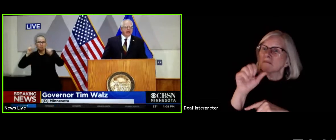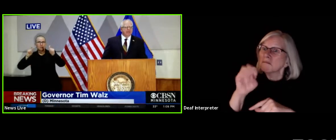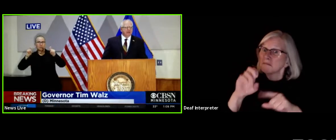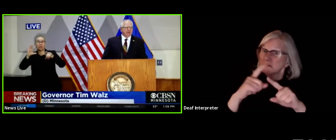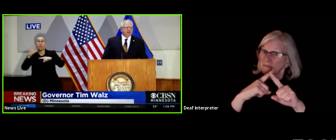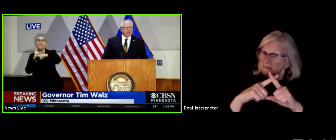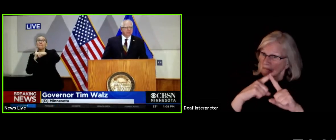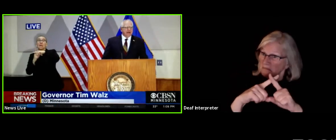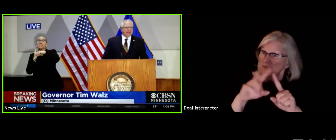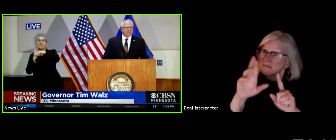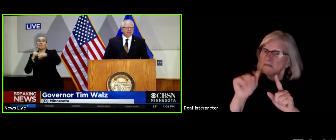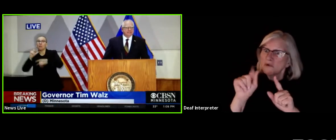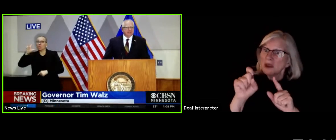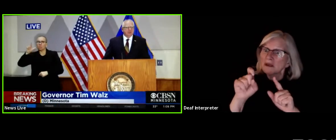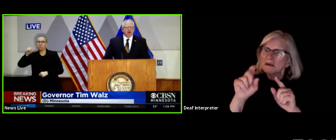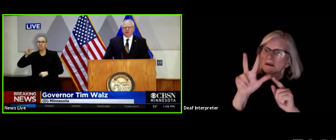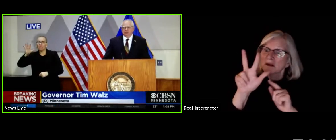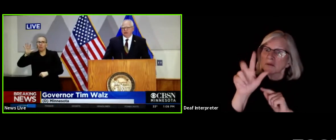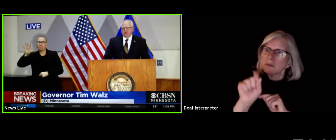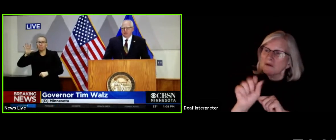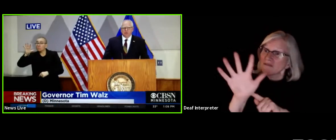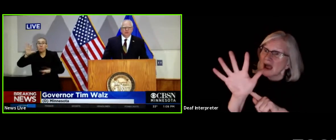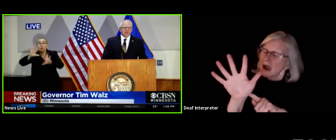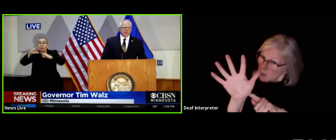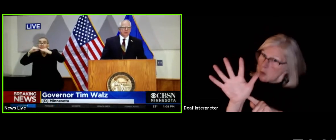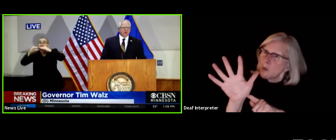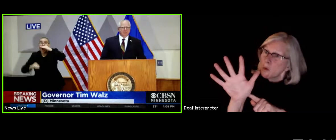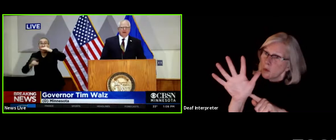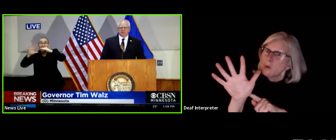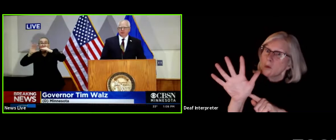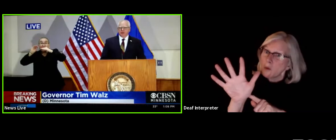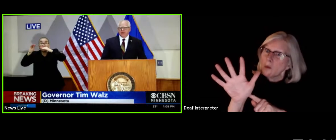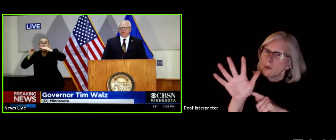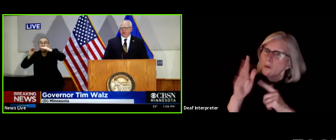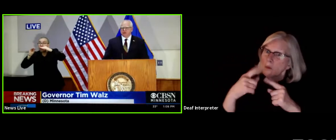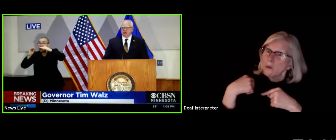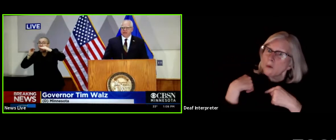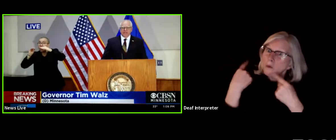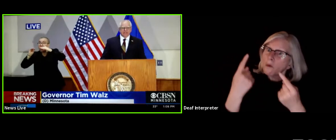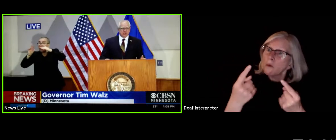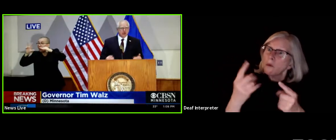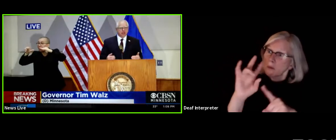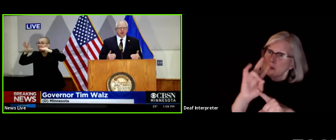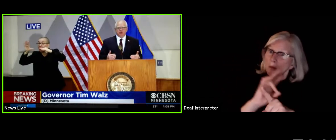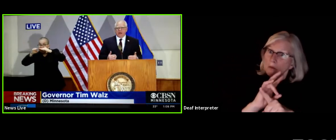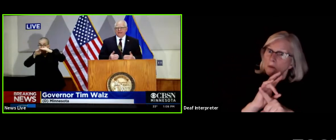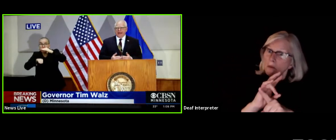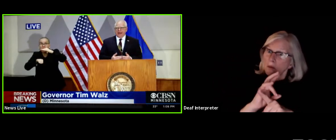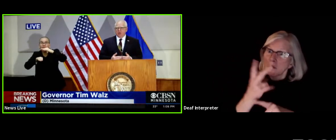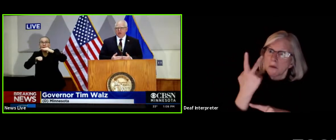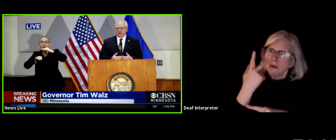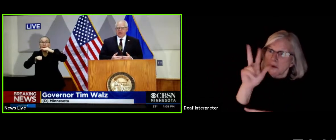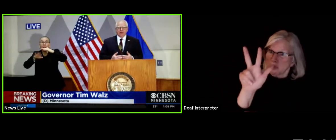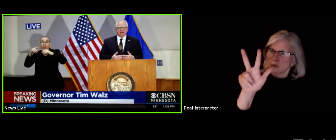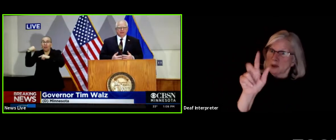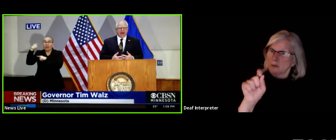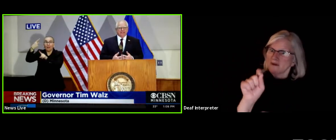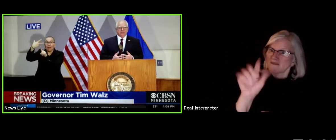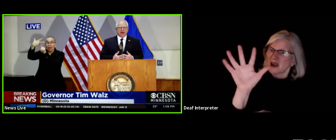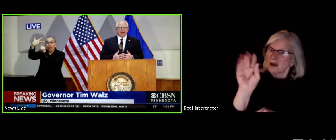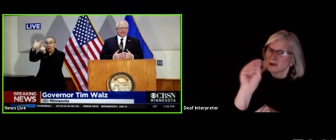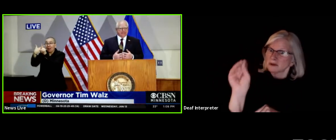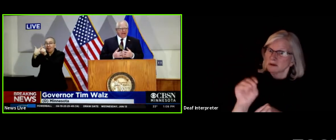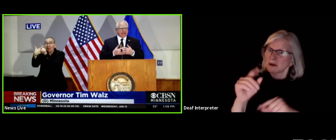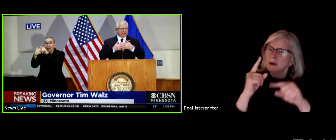3.5. I think it's been 7 months since we've seen 3.5%. So it's good news right now that the